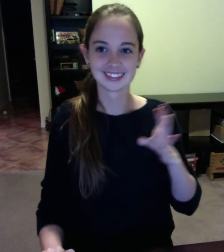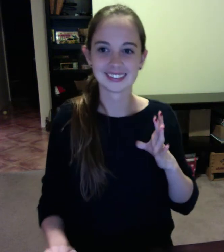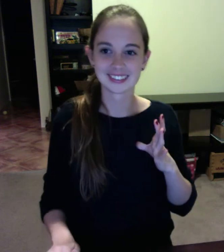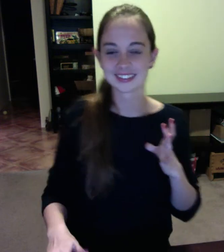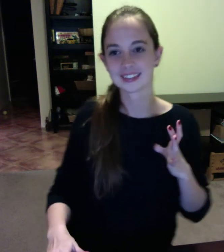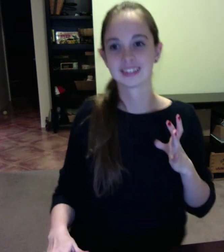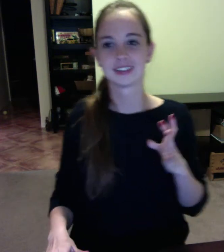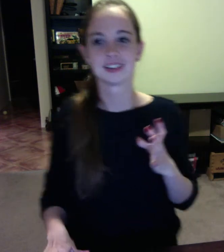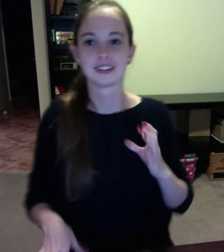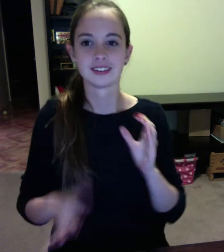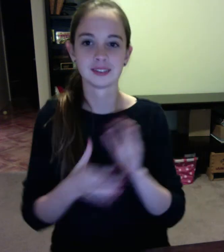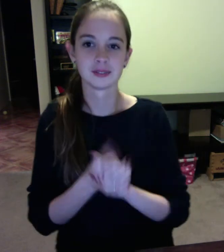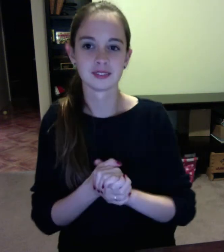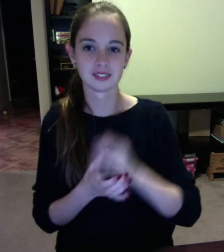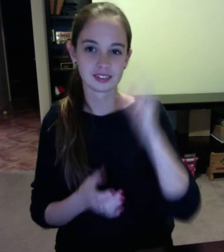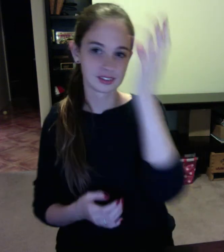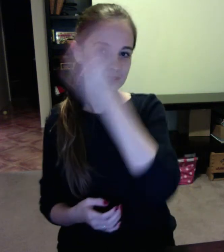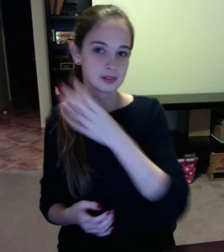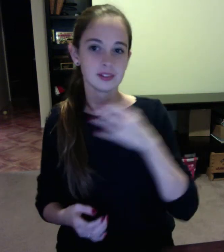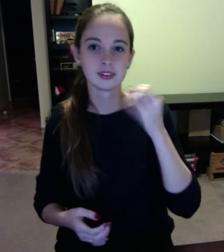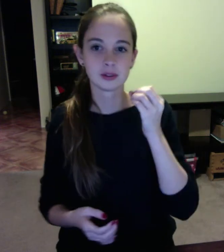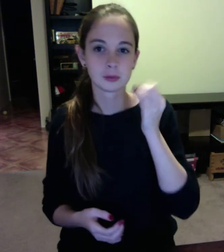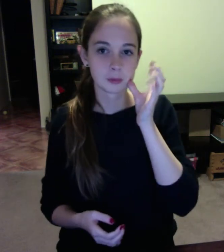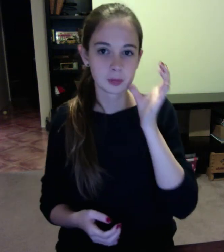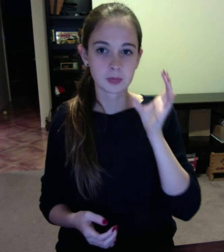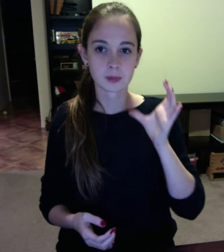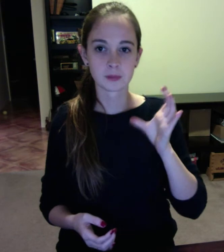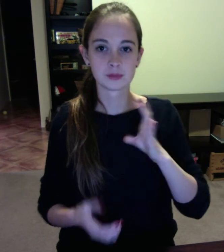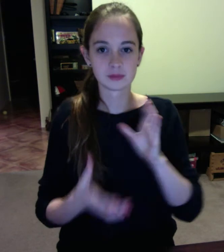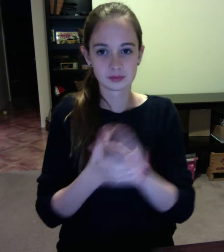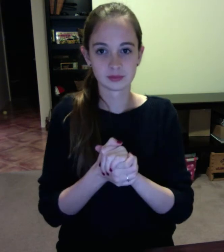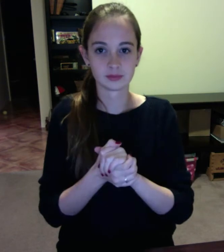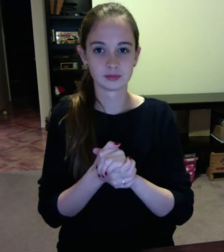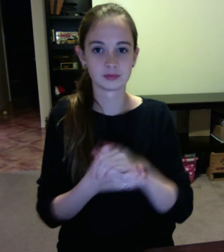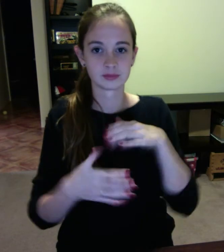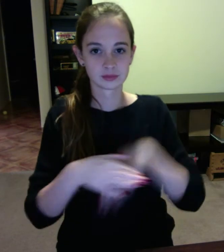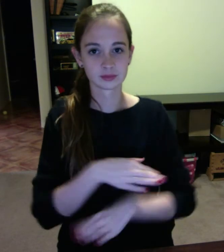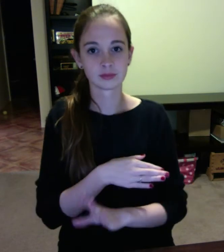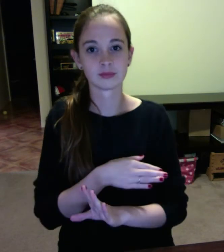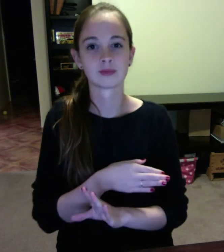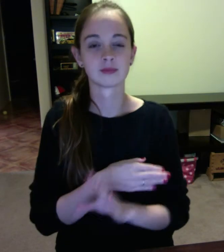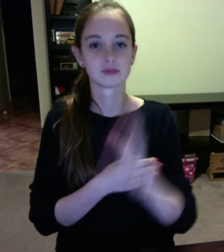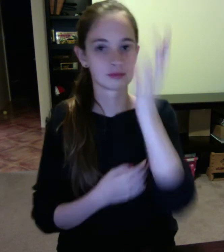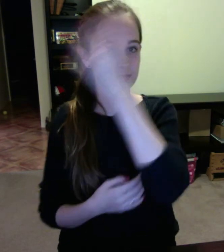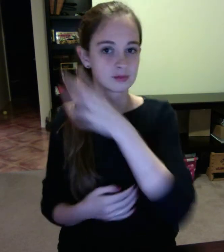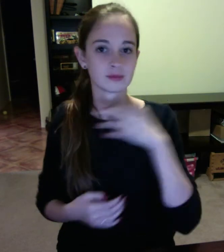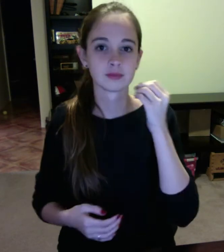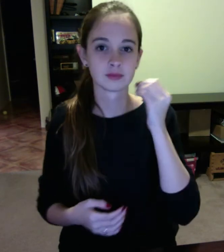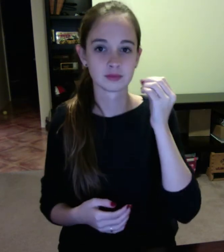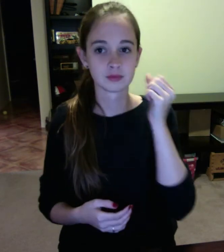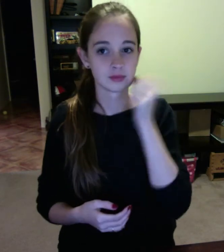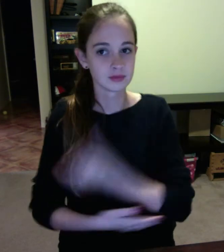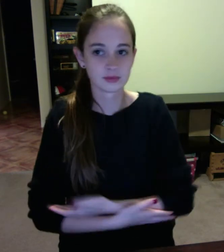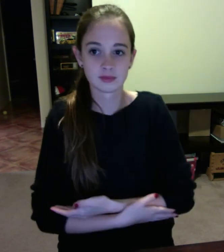There once lived a man who had a kind and pretty wife and a beautiful daughter. Sadly, the man's